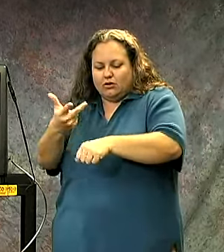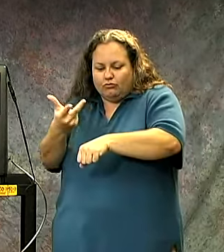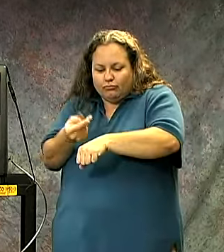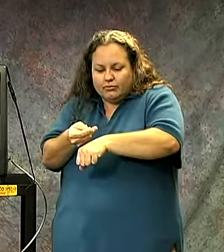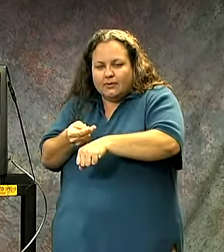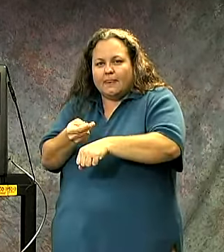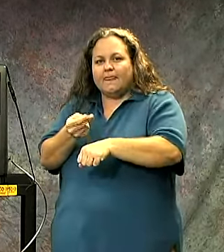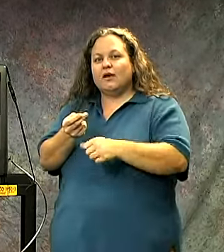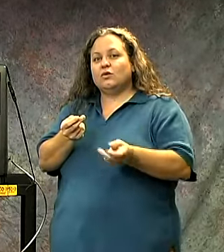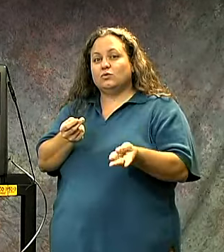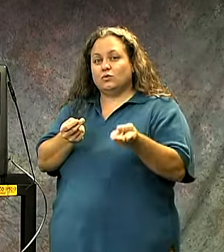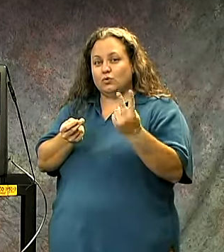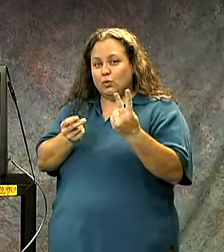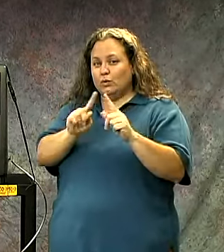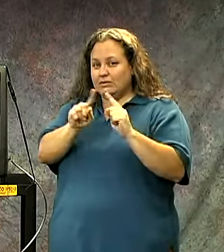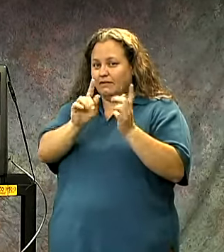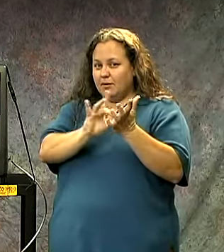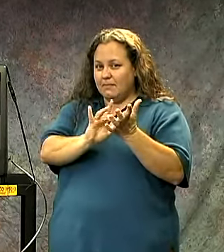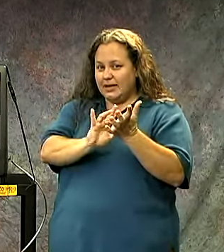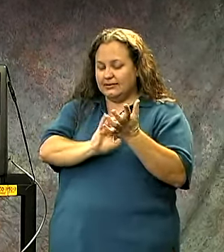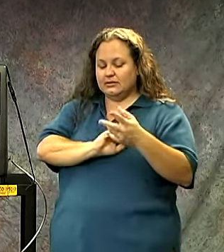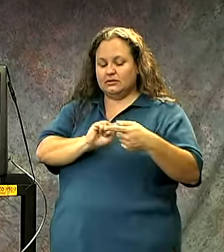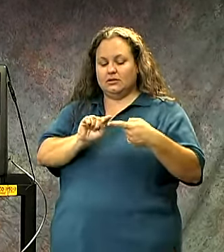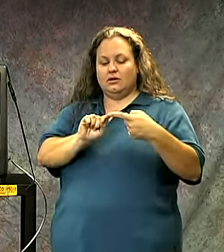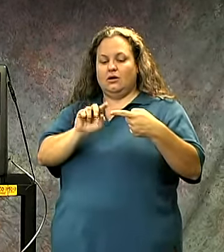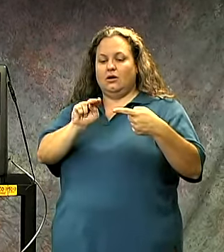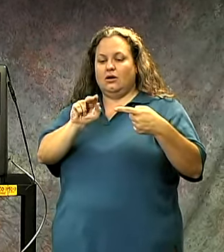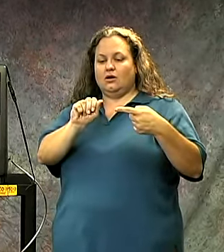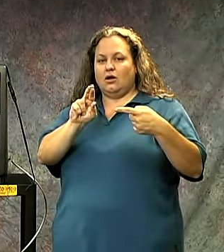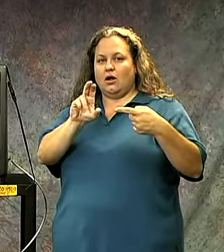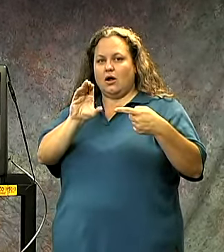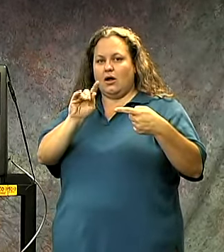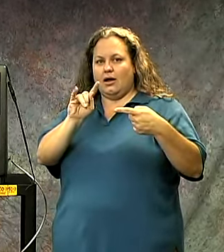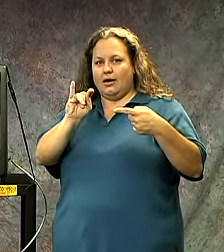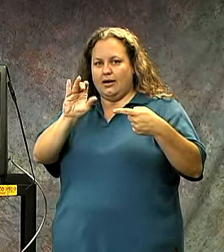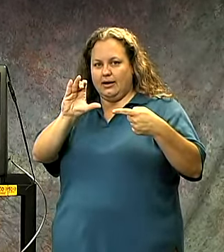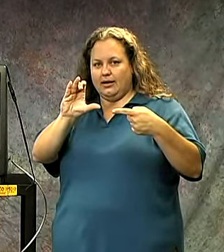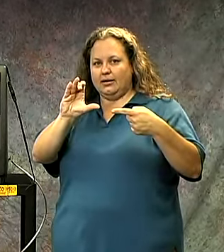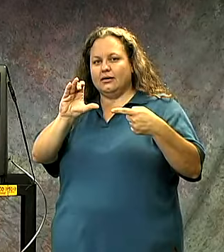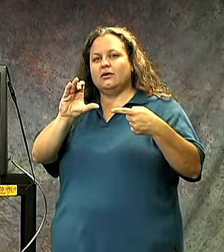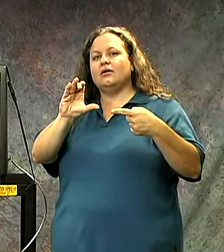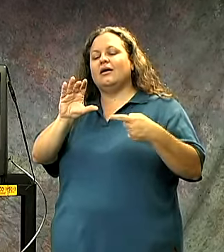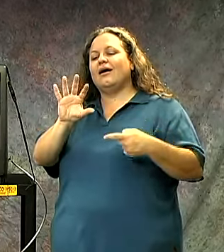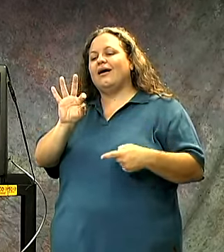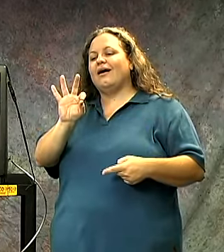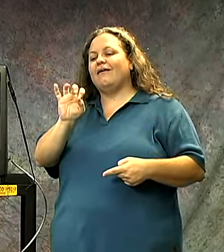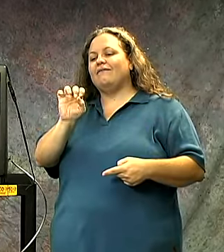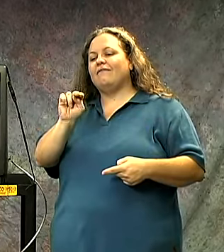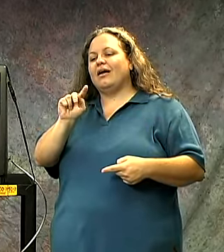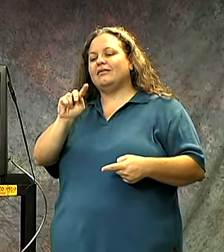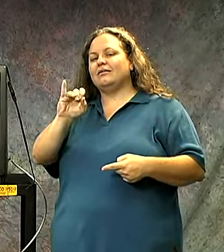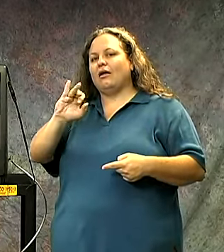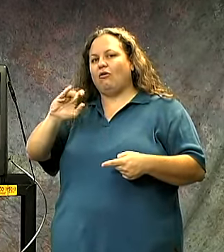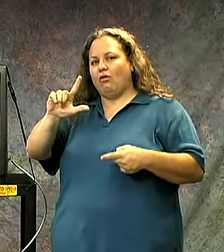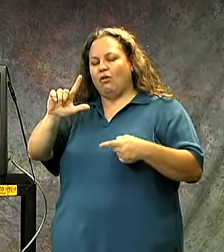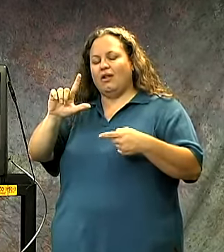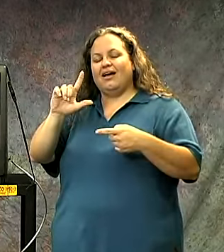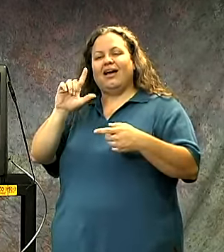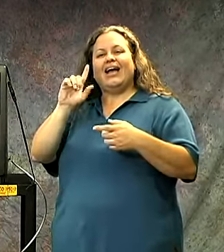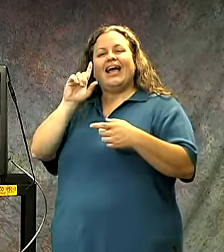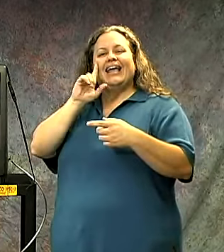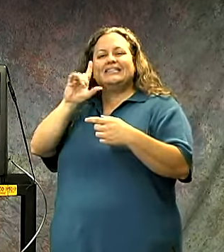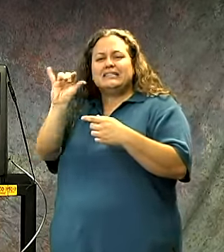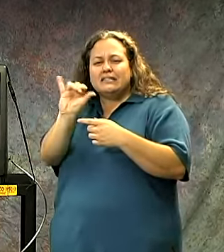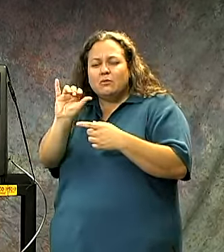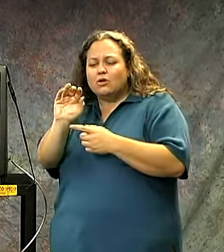You'll receive two types of sedation for this exam. One of them is a narcotic. The narcotic is called fentanyl. It's a